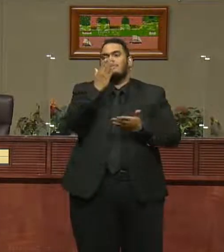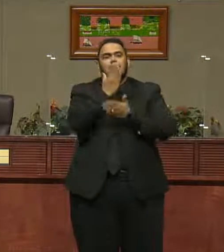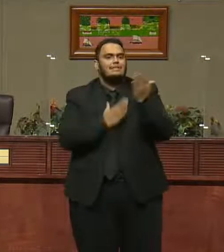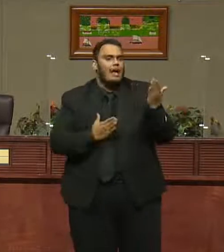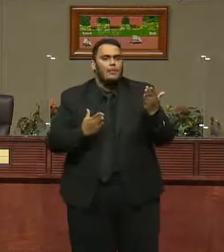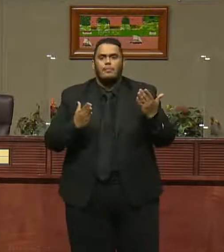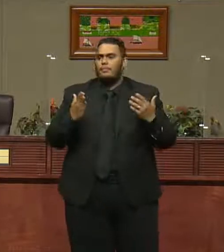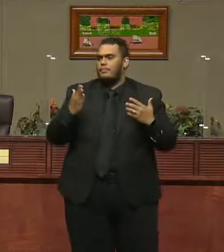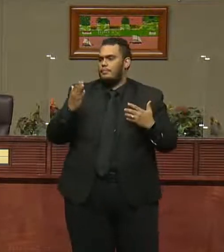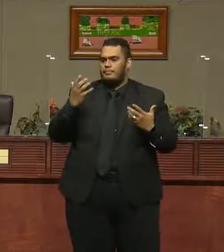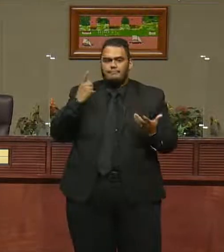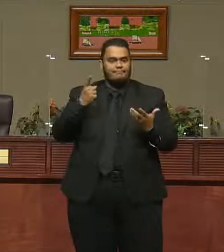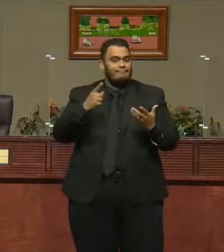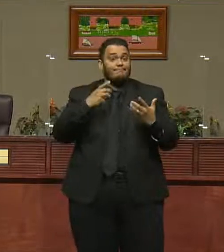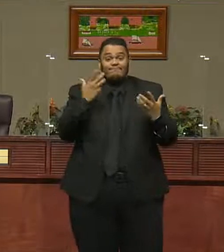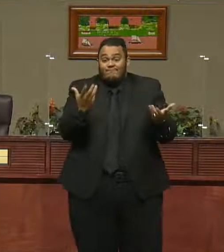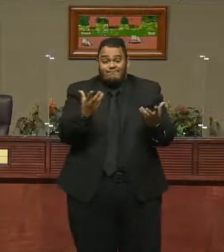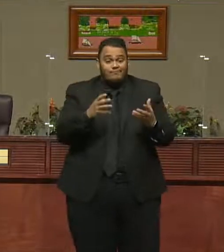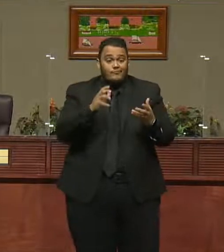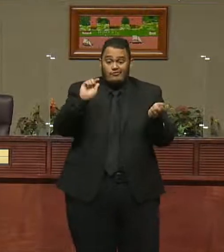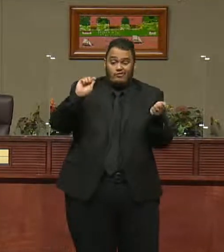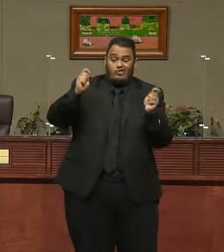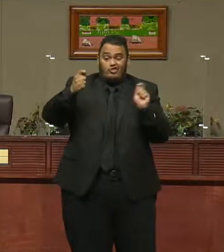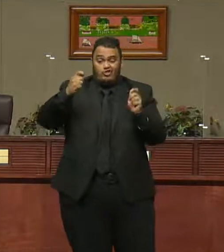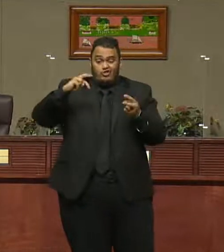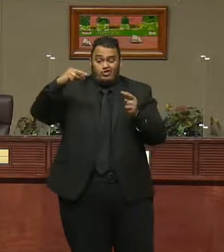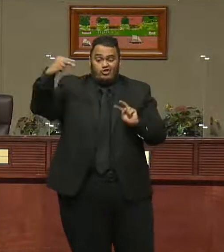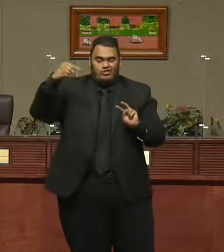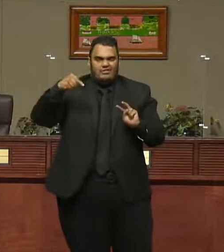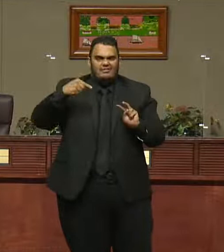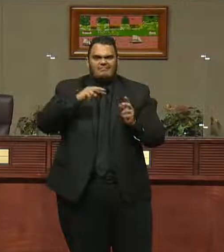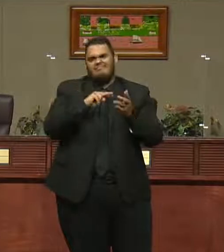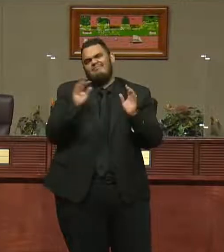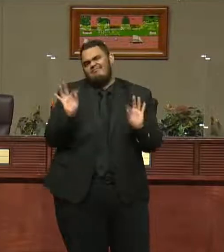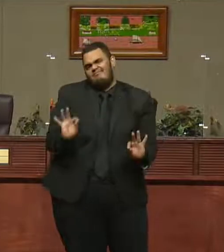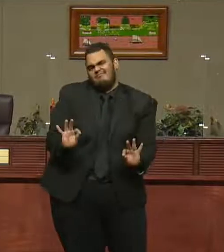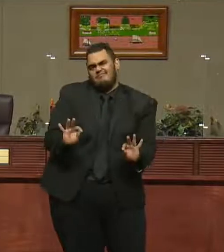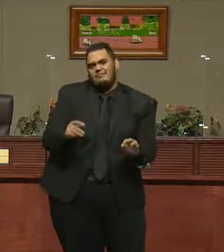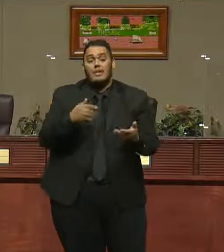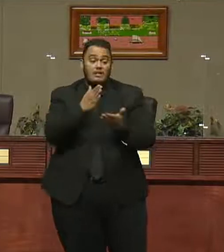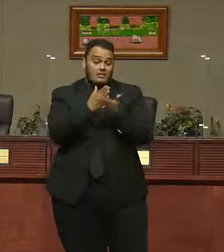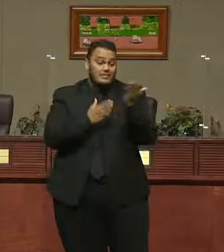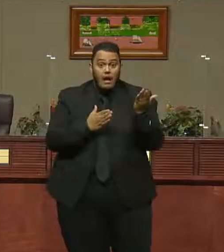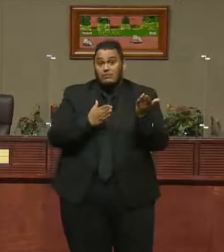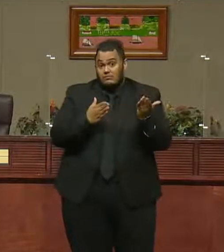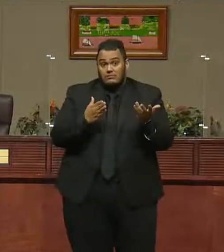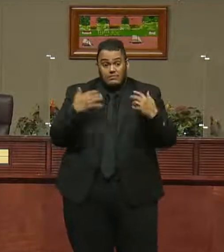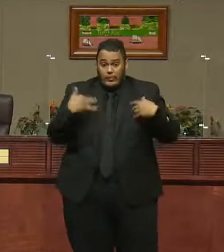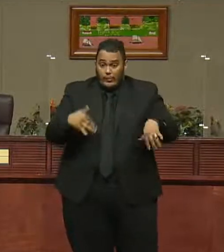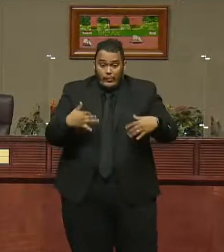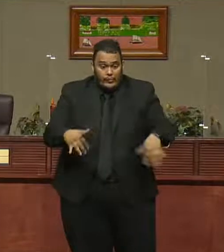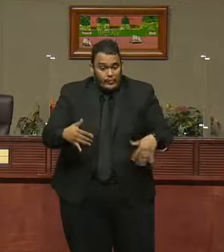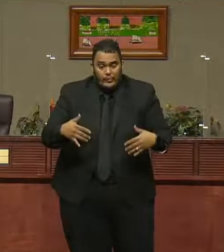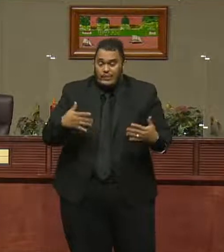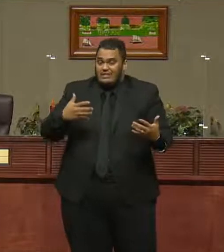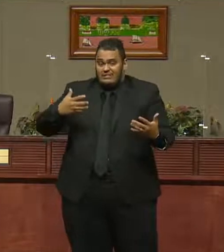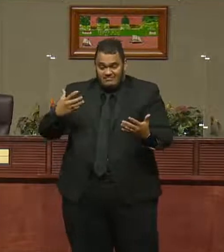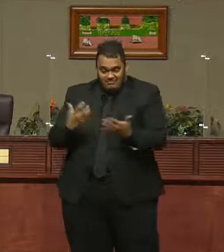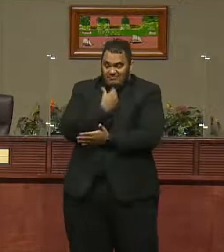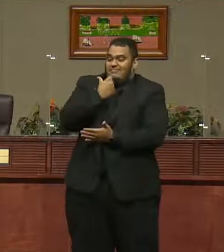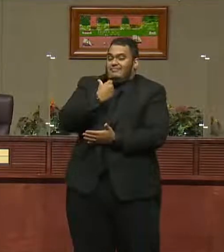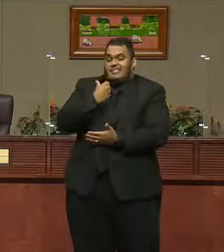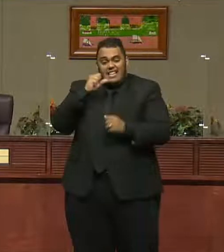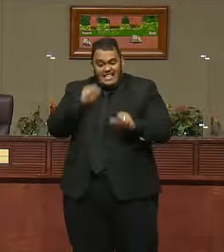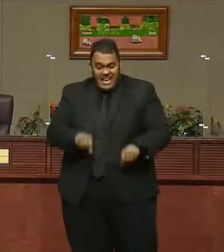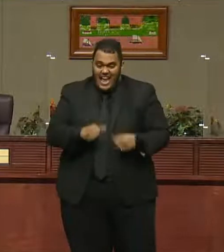mean very much at all, and some of these mutations can give the virus an advantage, either spread more quickly or easily, or